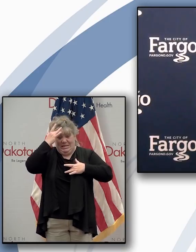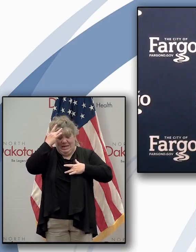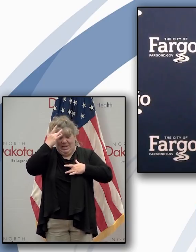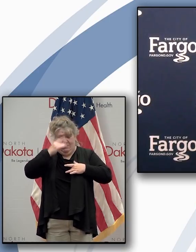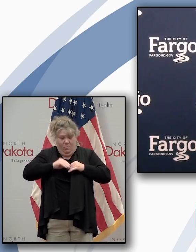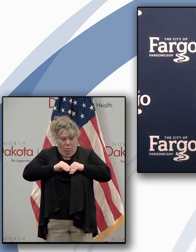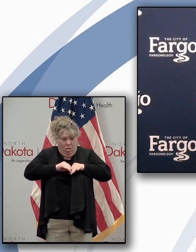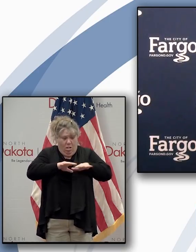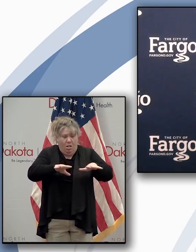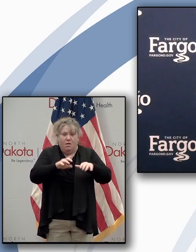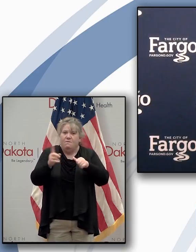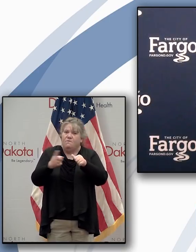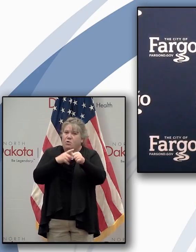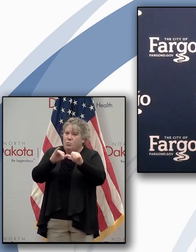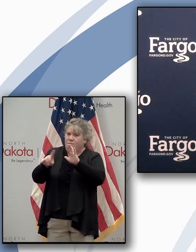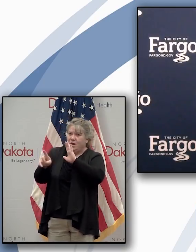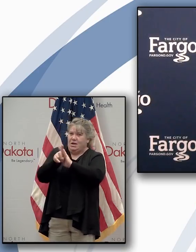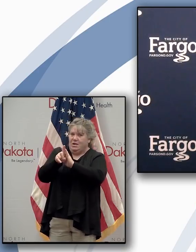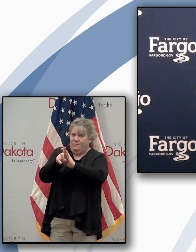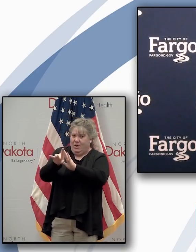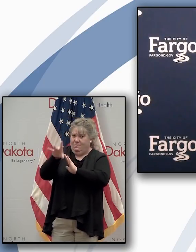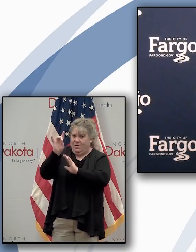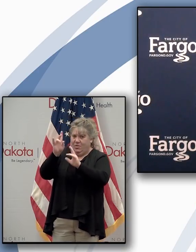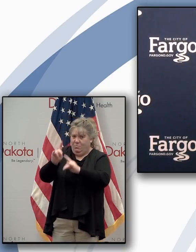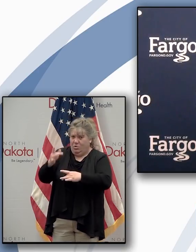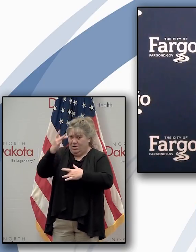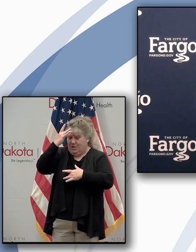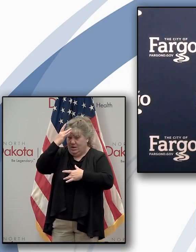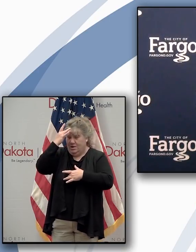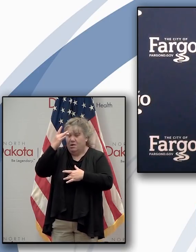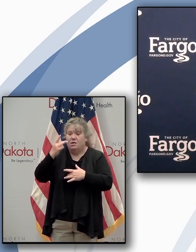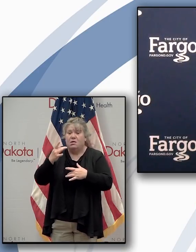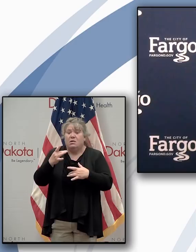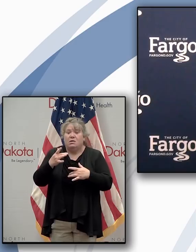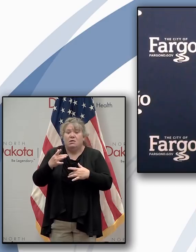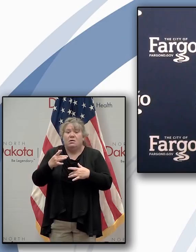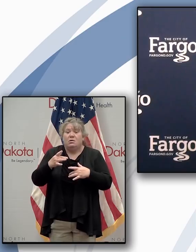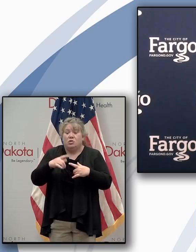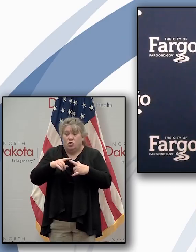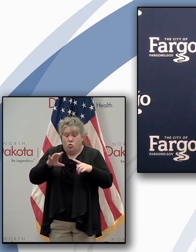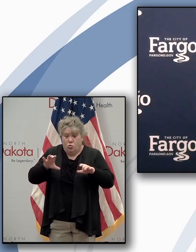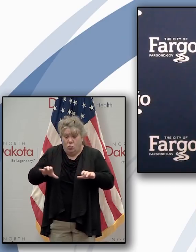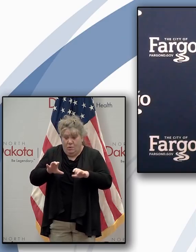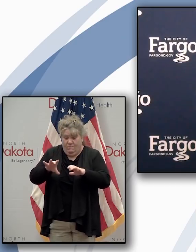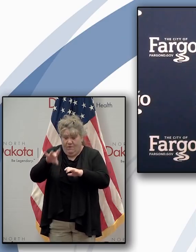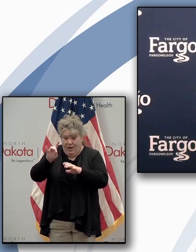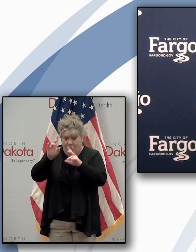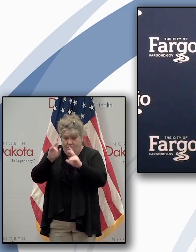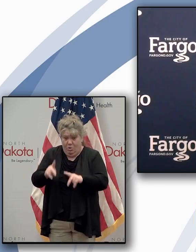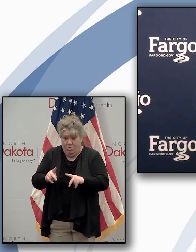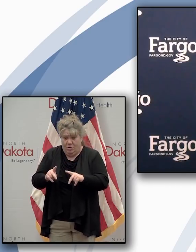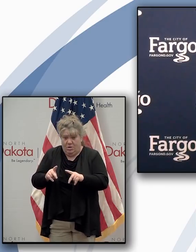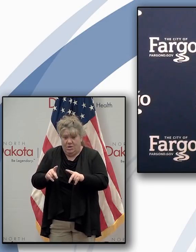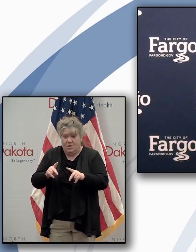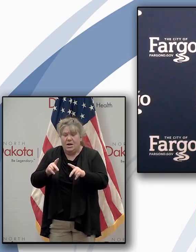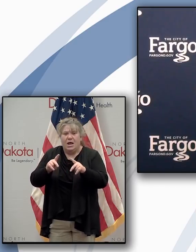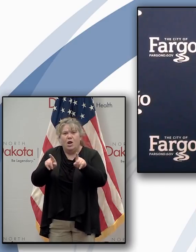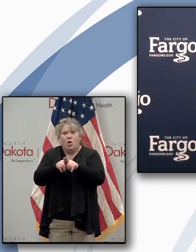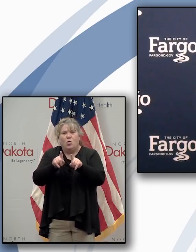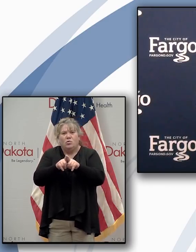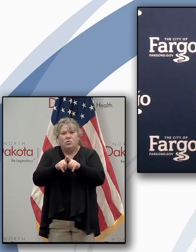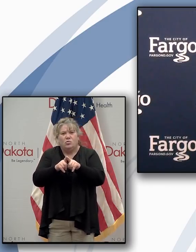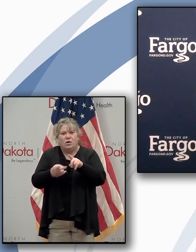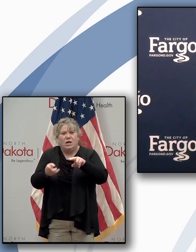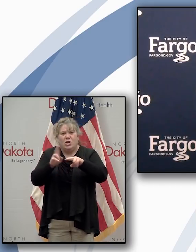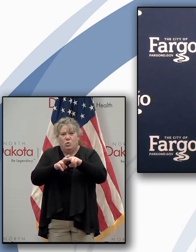you must first detect them. Rather, we are actively seeking to identify them and further enhance our contact tracing efforts to engage in